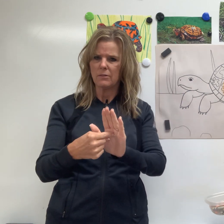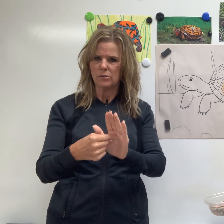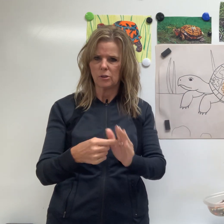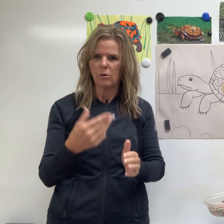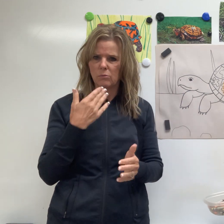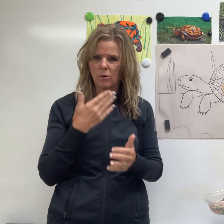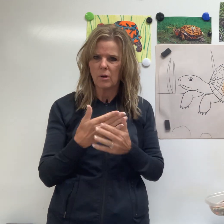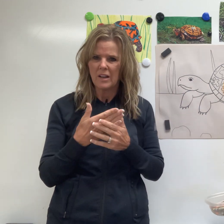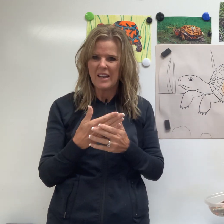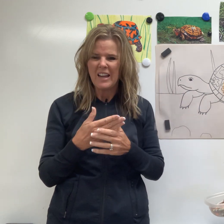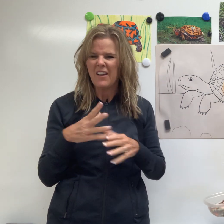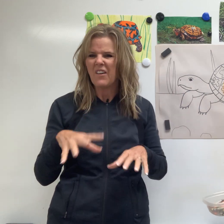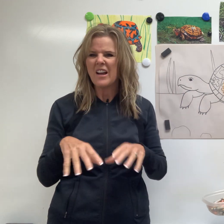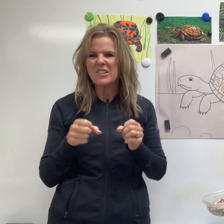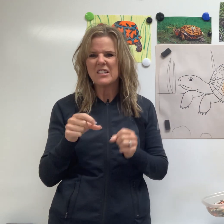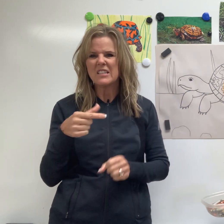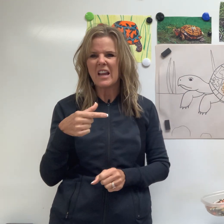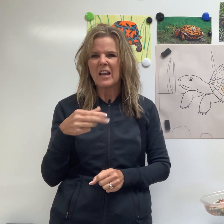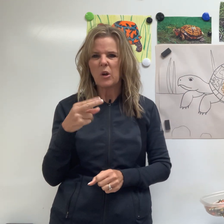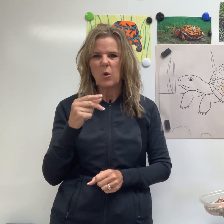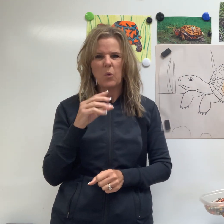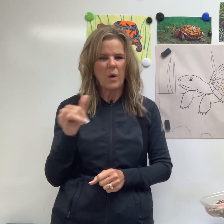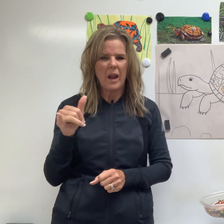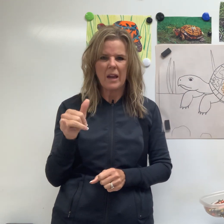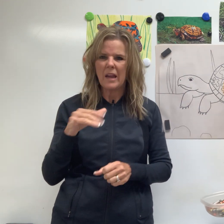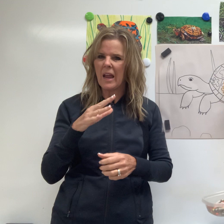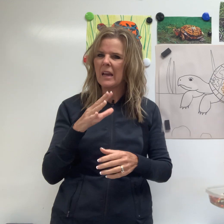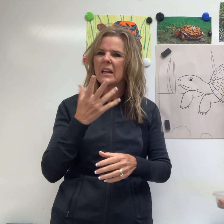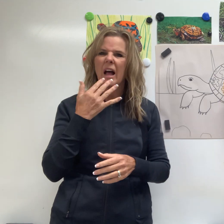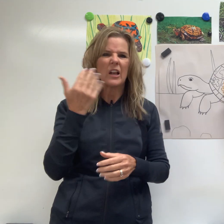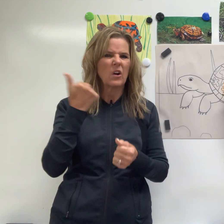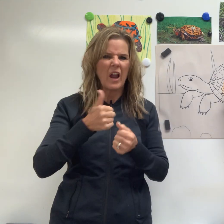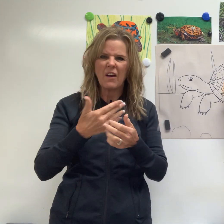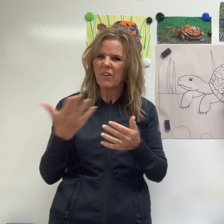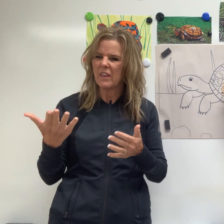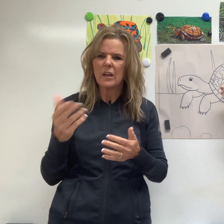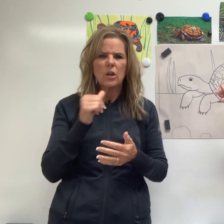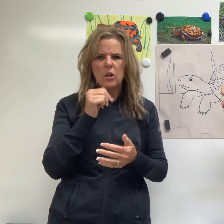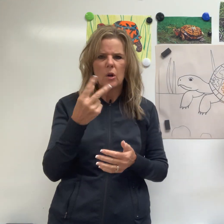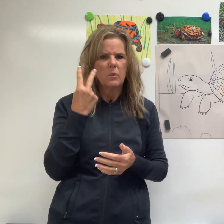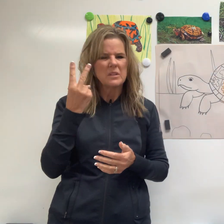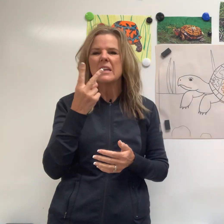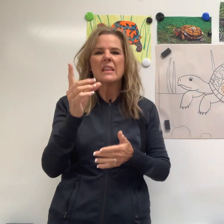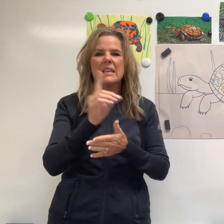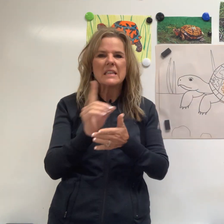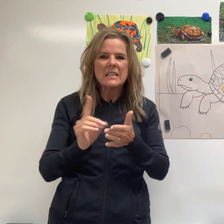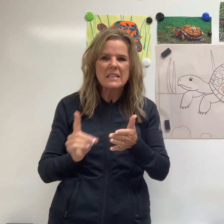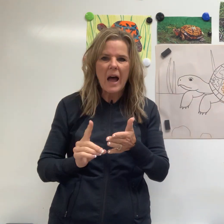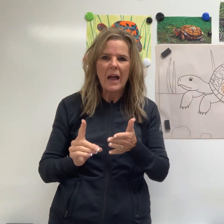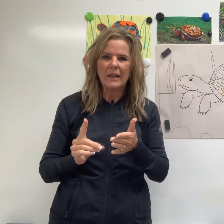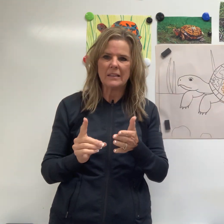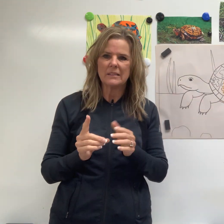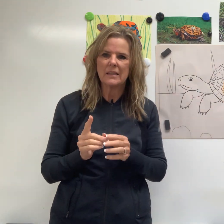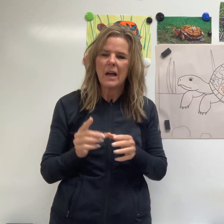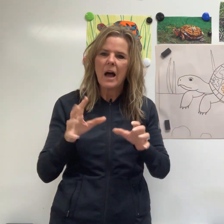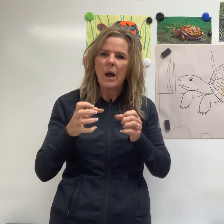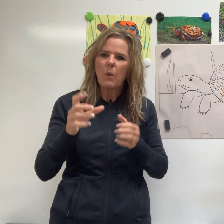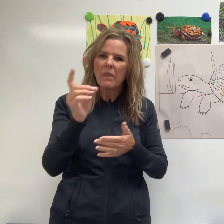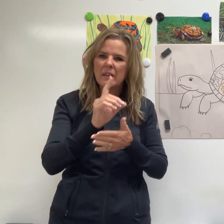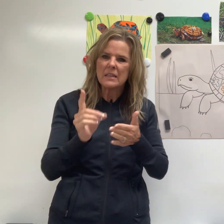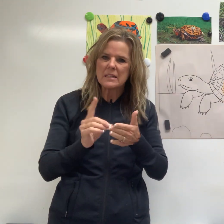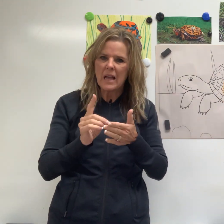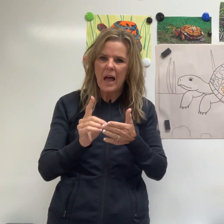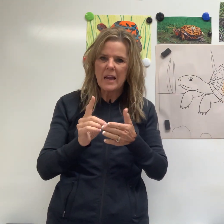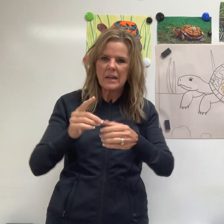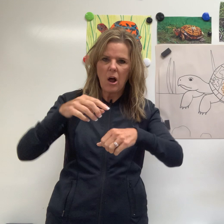gray and I color everything in like this, you don't see the designs as well. I want those cool designs on his